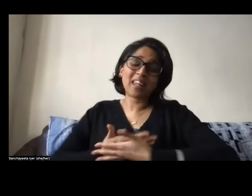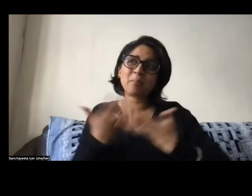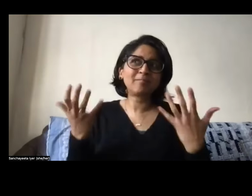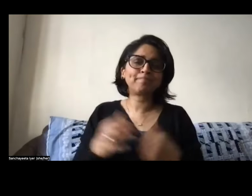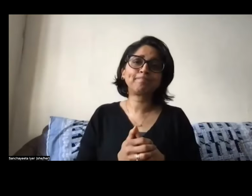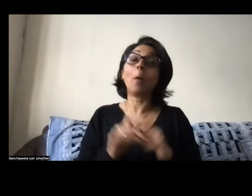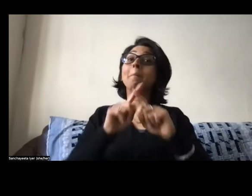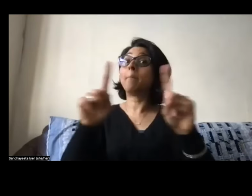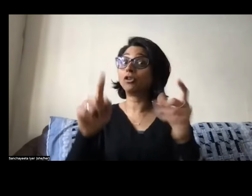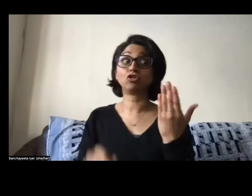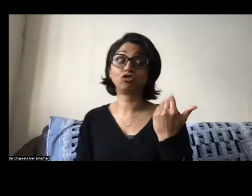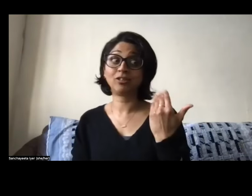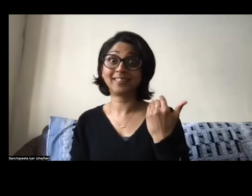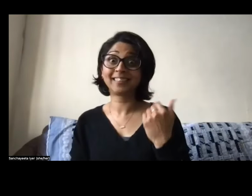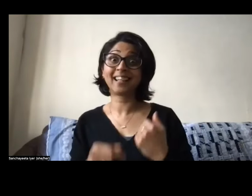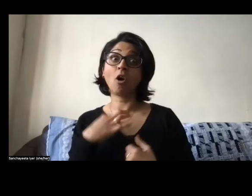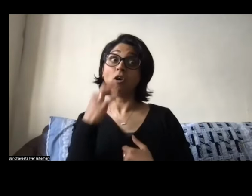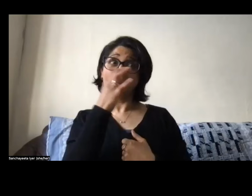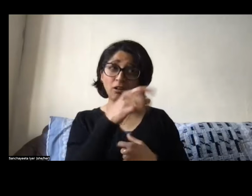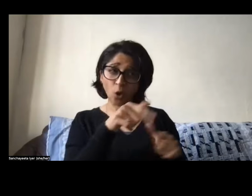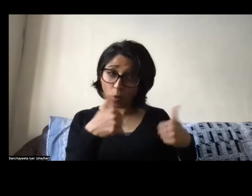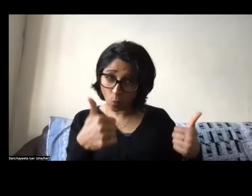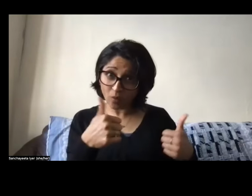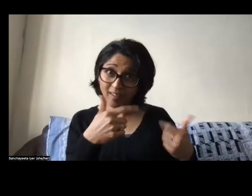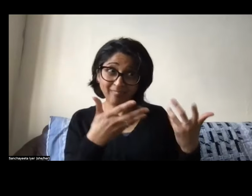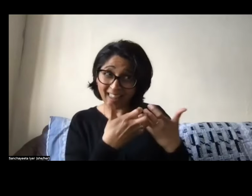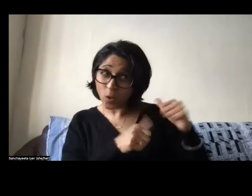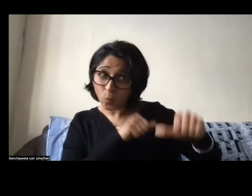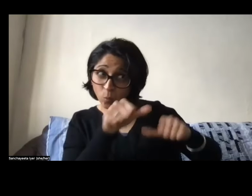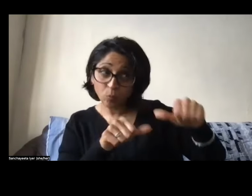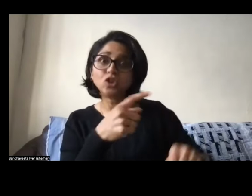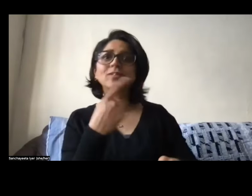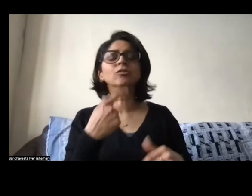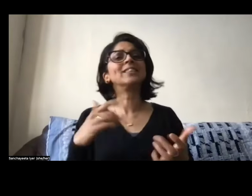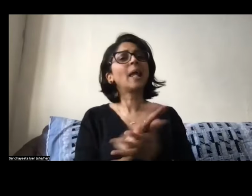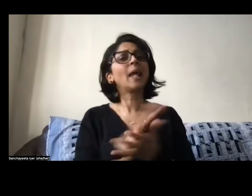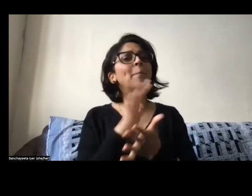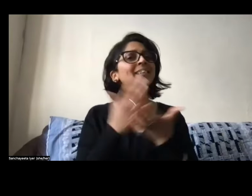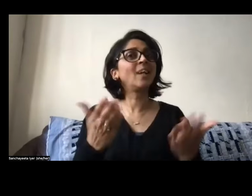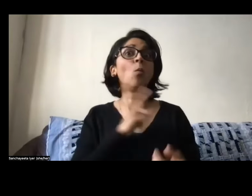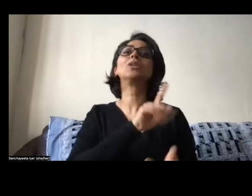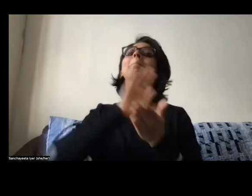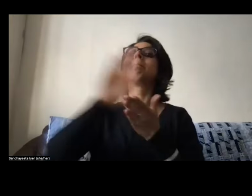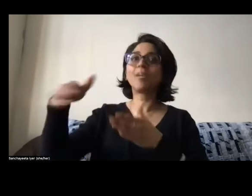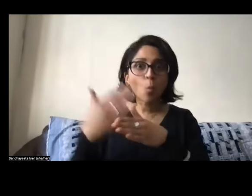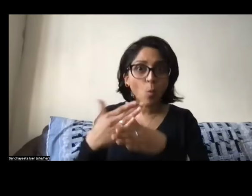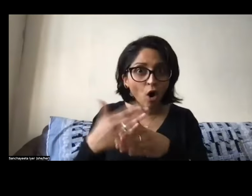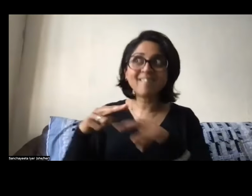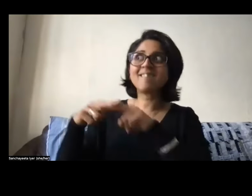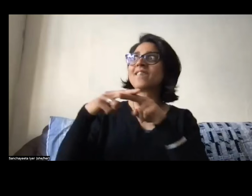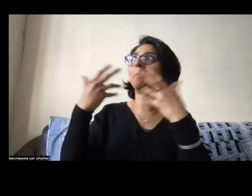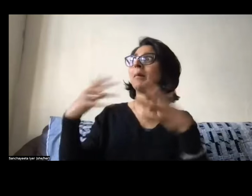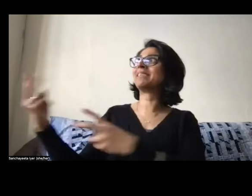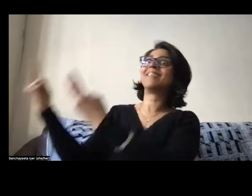my family. I have a baby. They haven't seen my baby. But then recently, when I asked them again if they were okay and how they were getting on, they said they